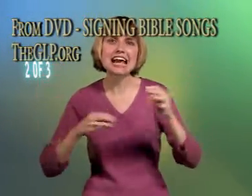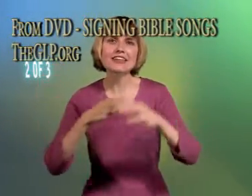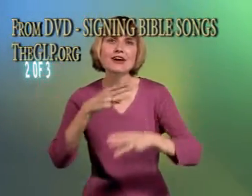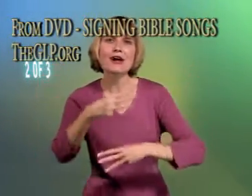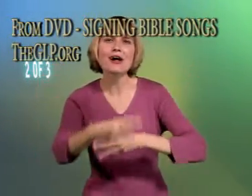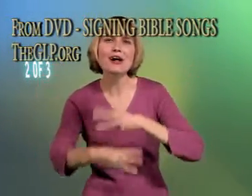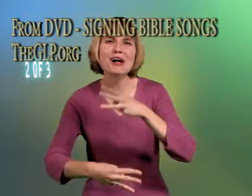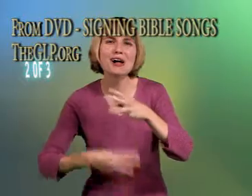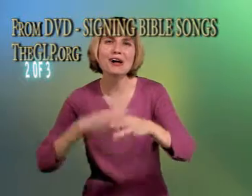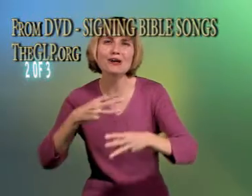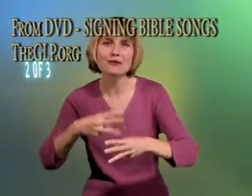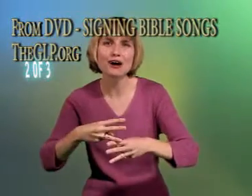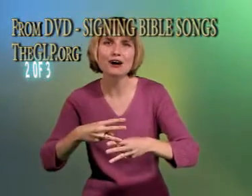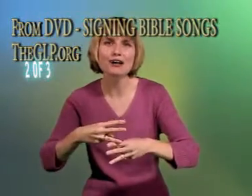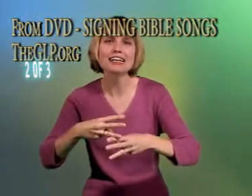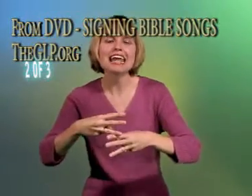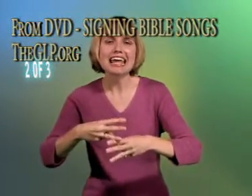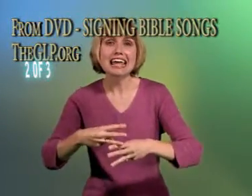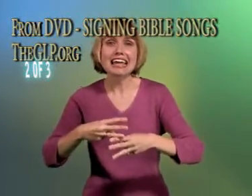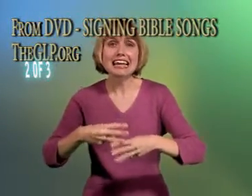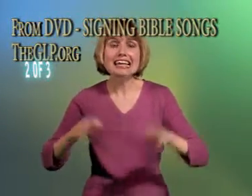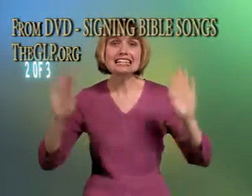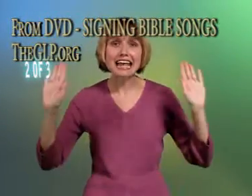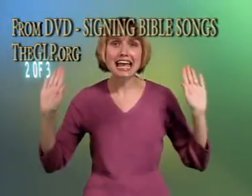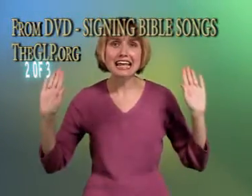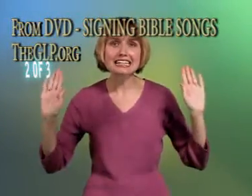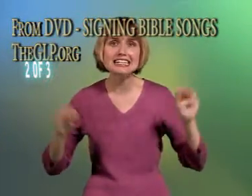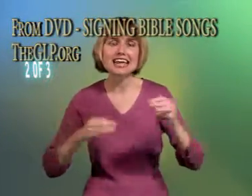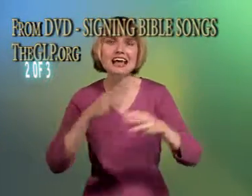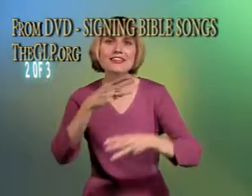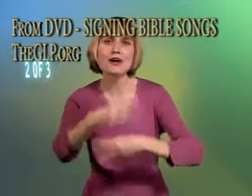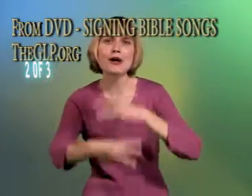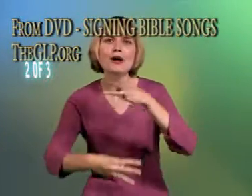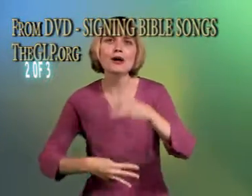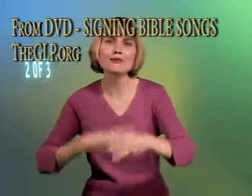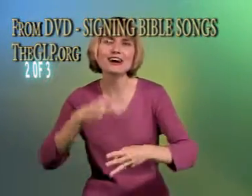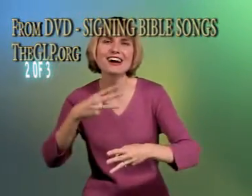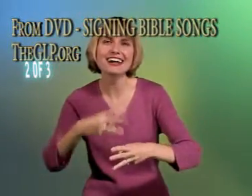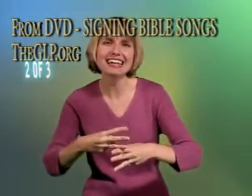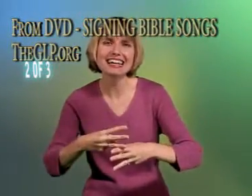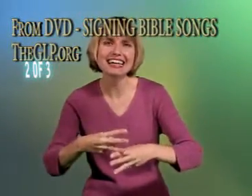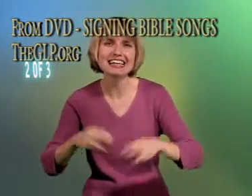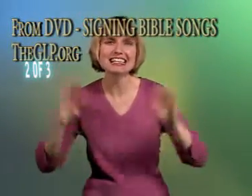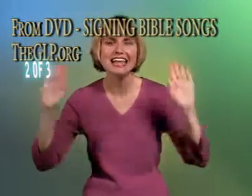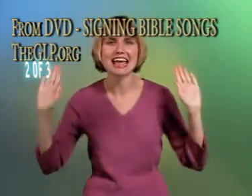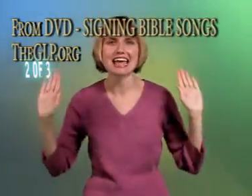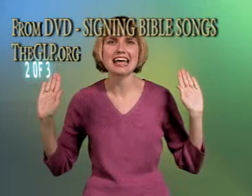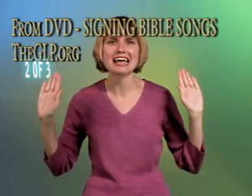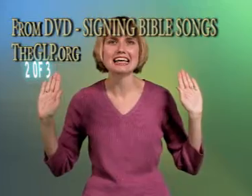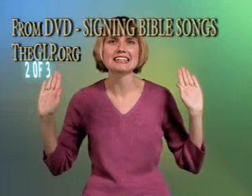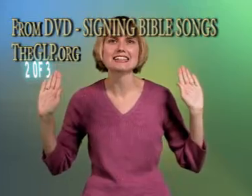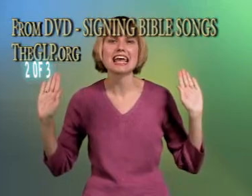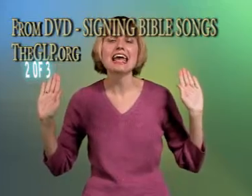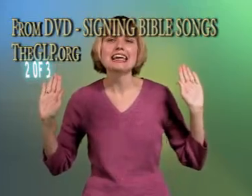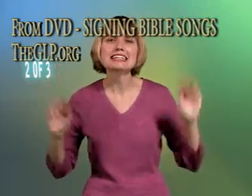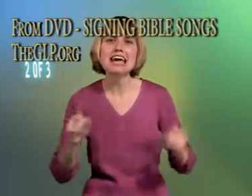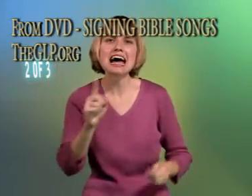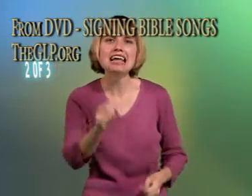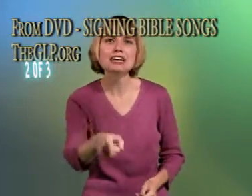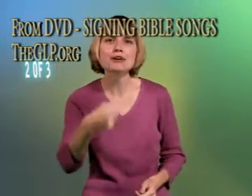the whole world in his hands. He's got the whole world in his hands. He's got you